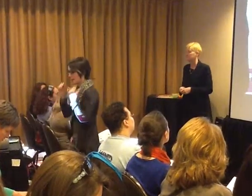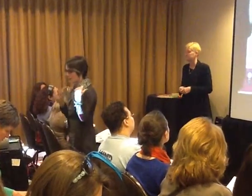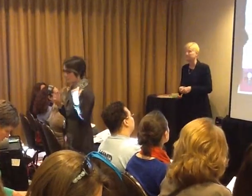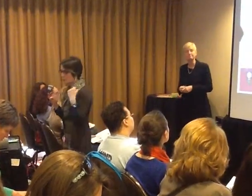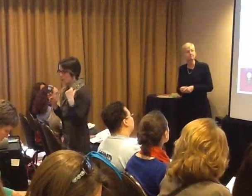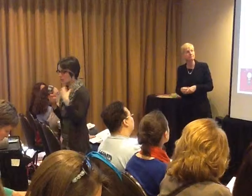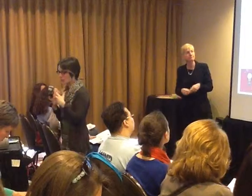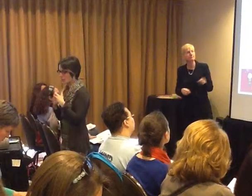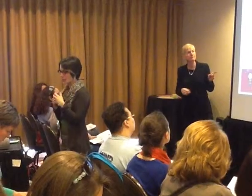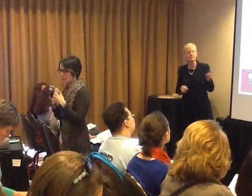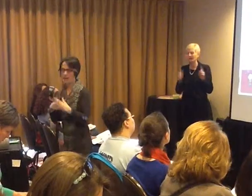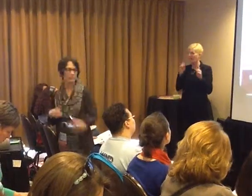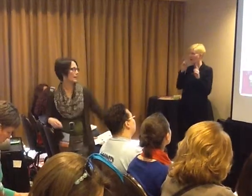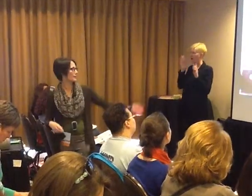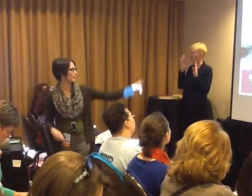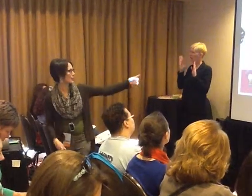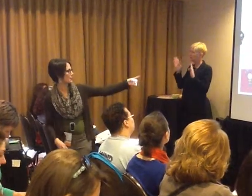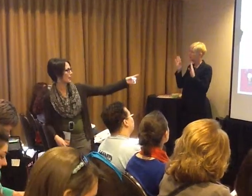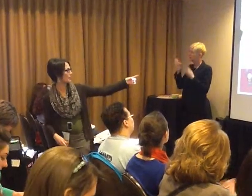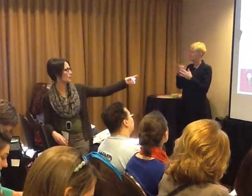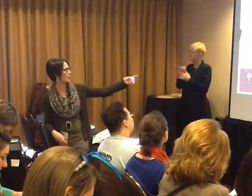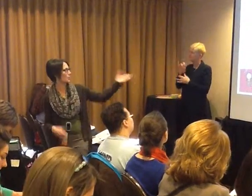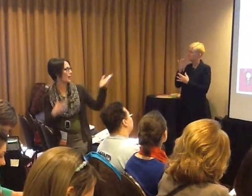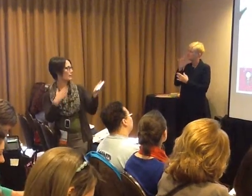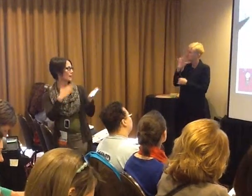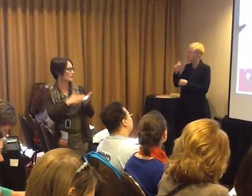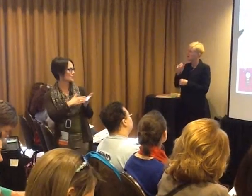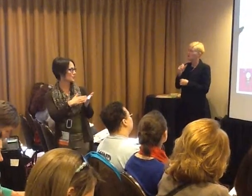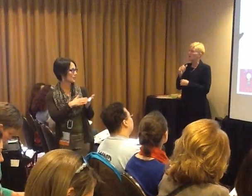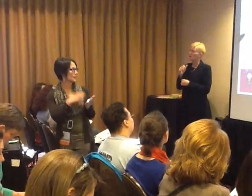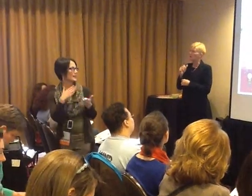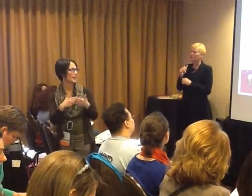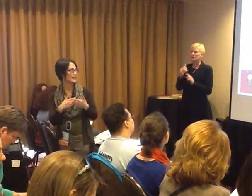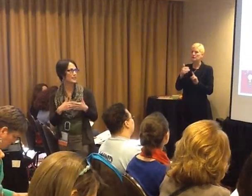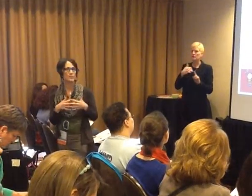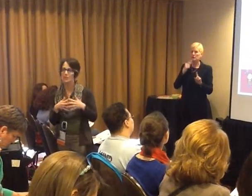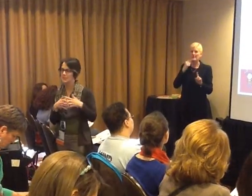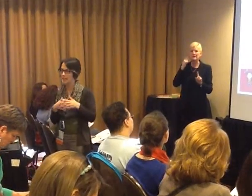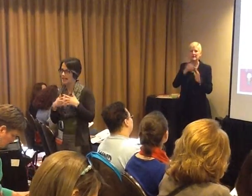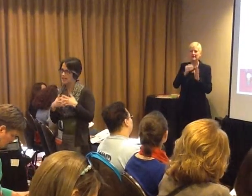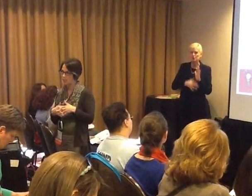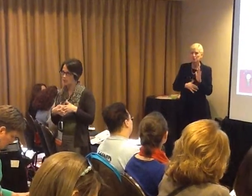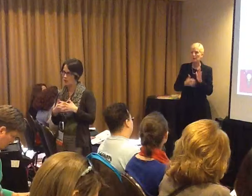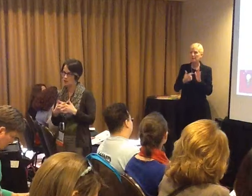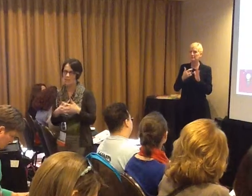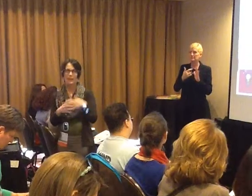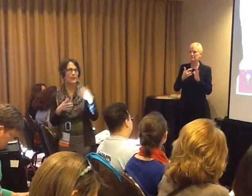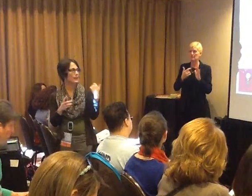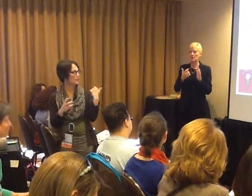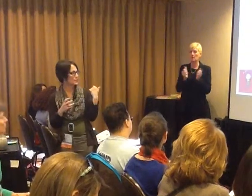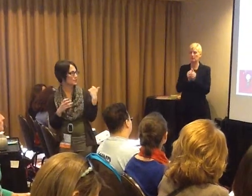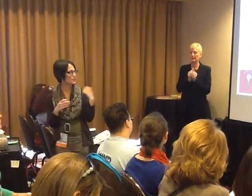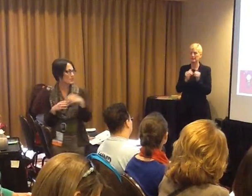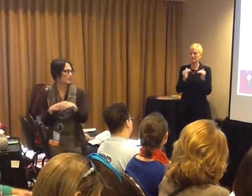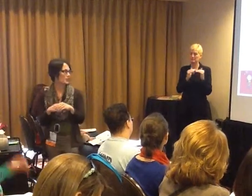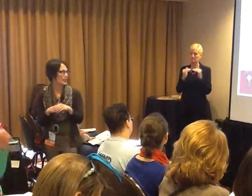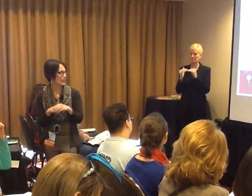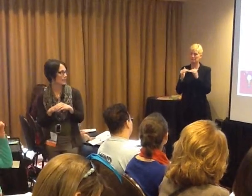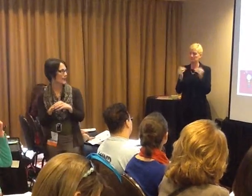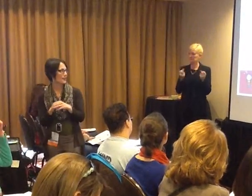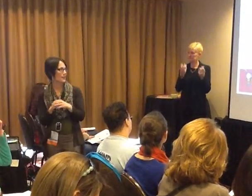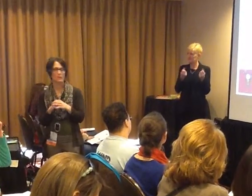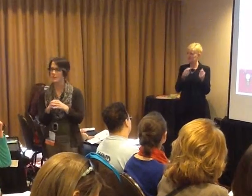Attention. This was so interesting. At the very bottom, when you have a deaf student attending to their signing peers, the research was able